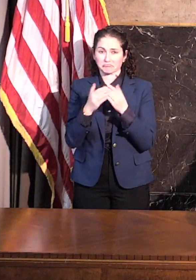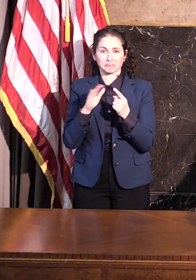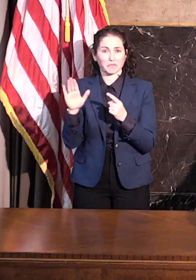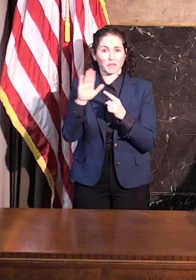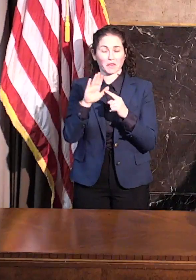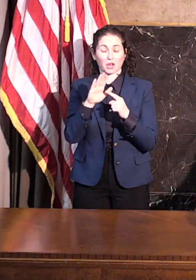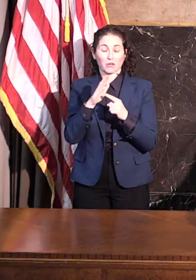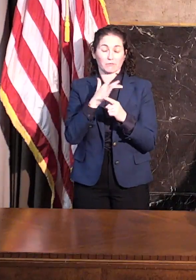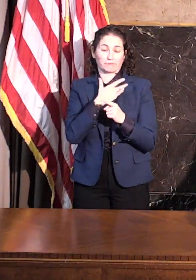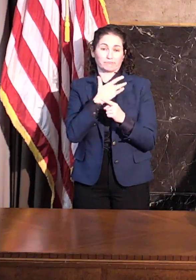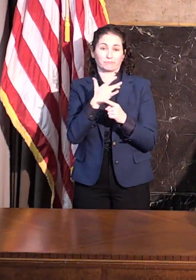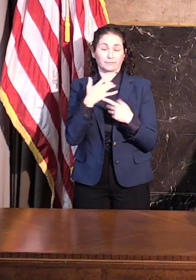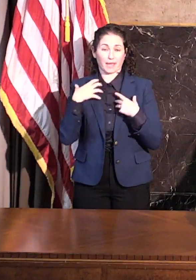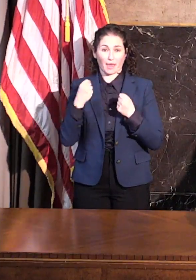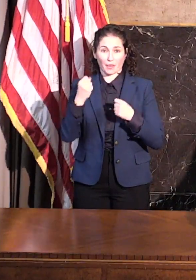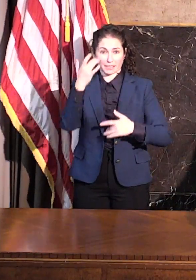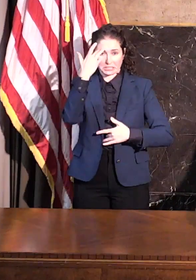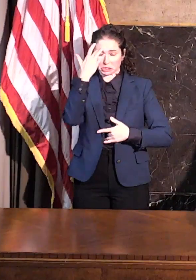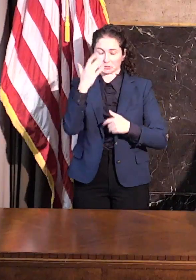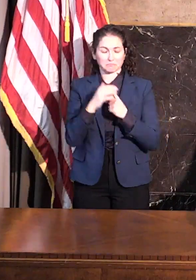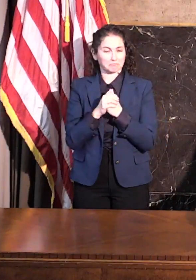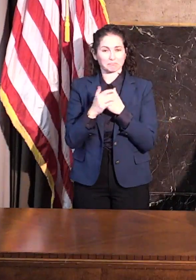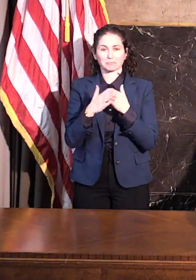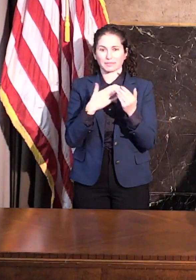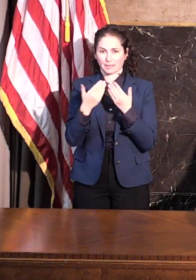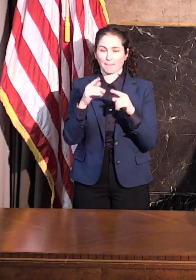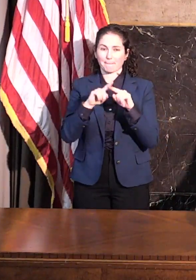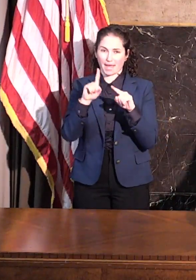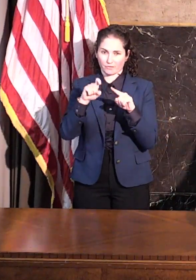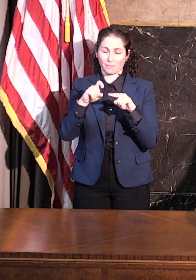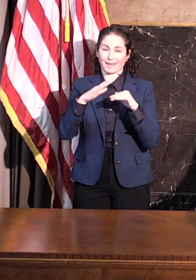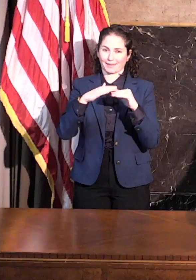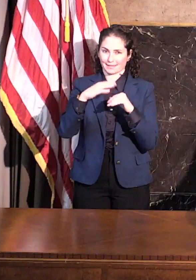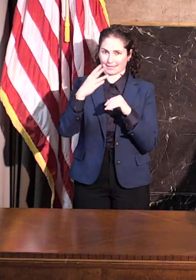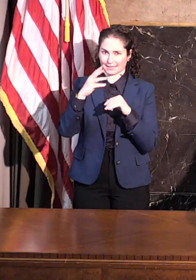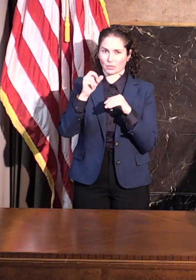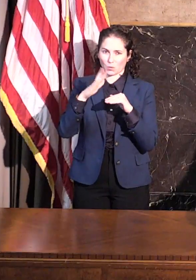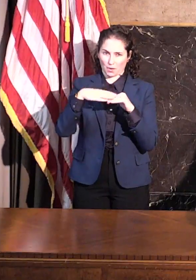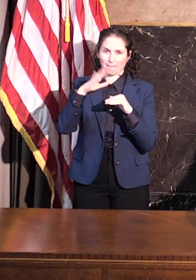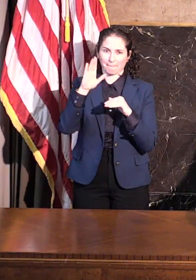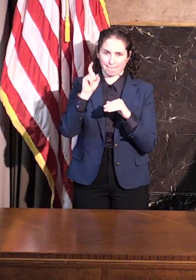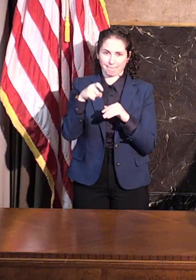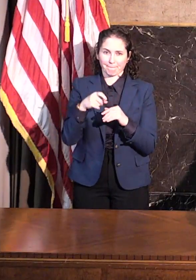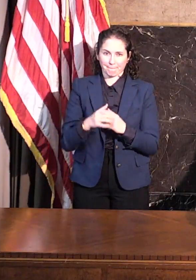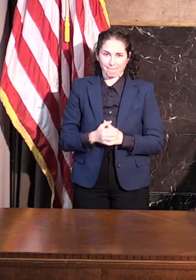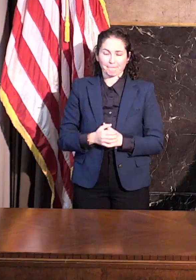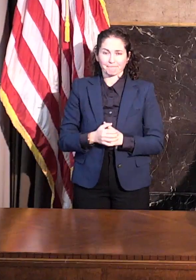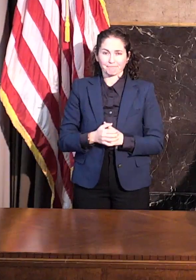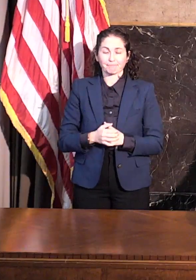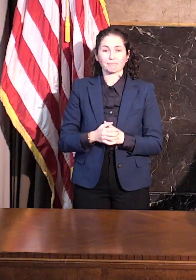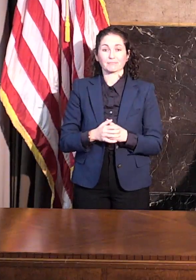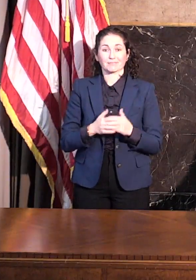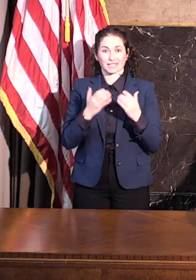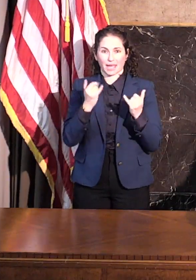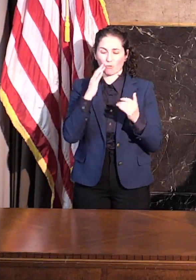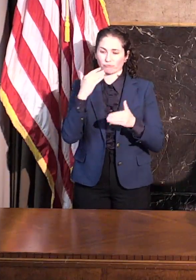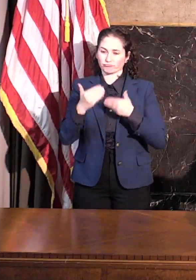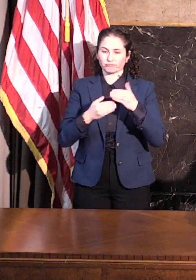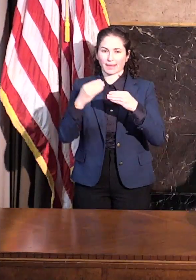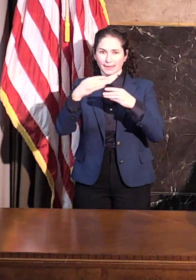to expand vaccine eligibility to include all essential workers in Priority Group 1B, Tier 2. And this is